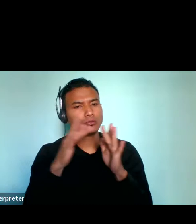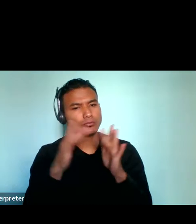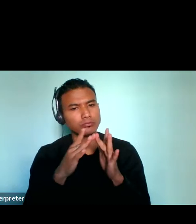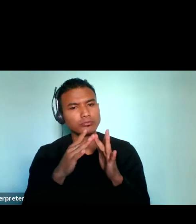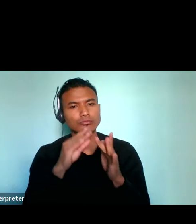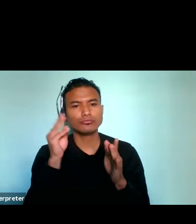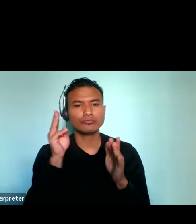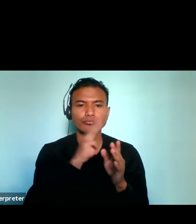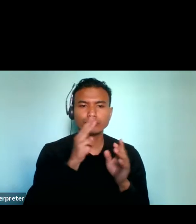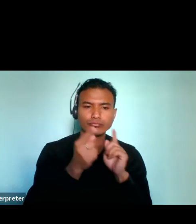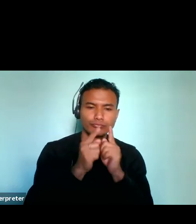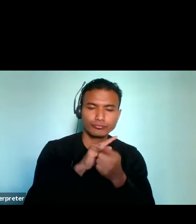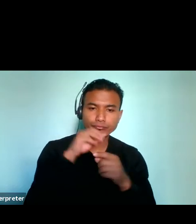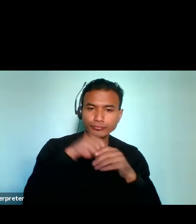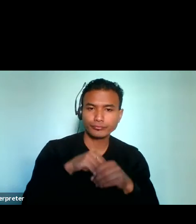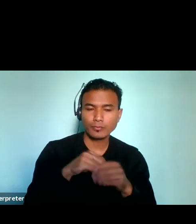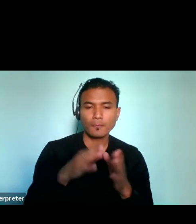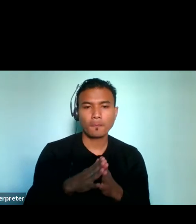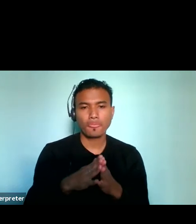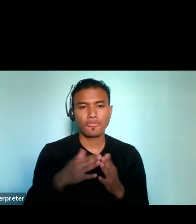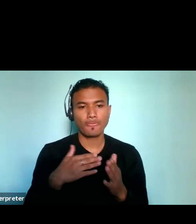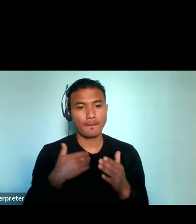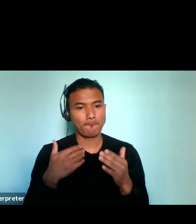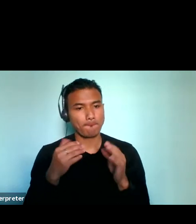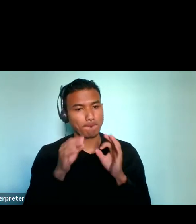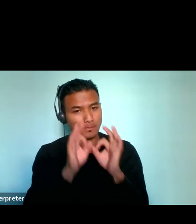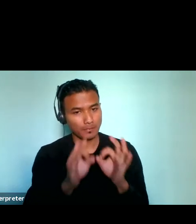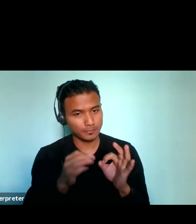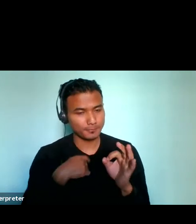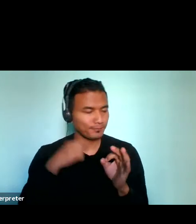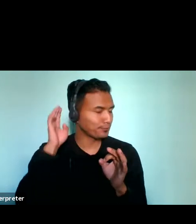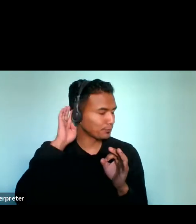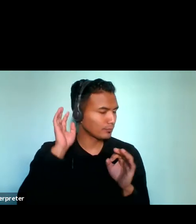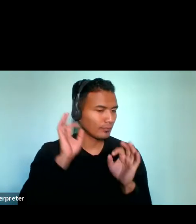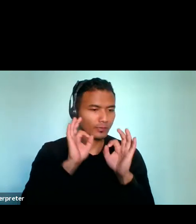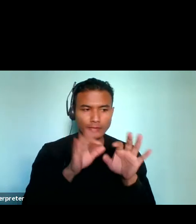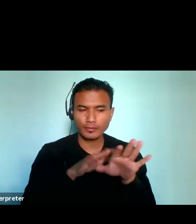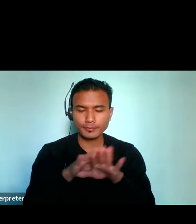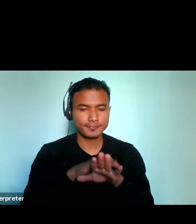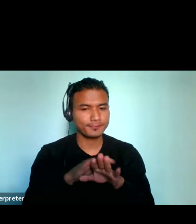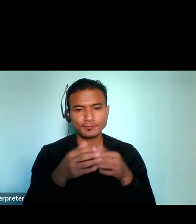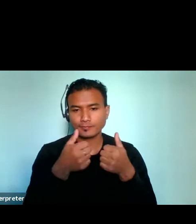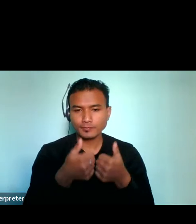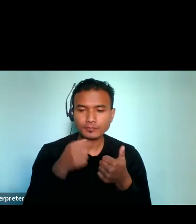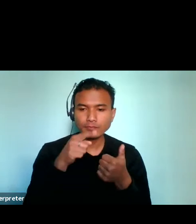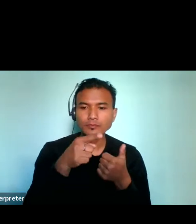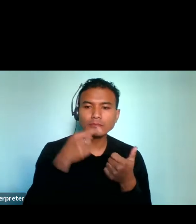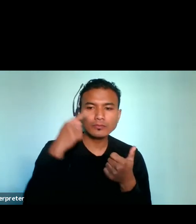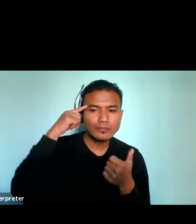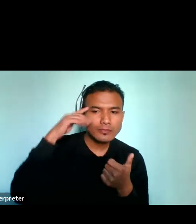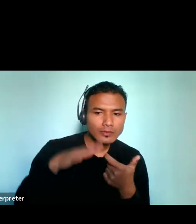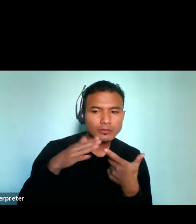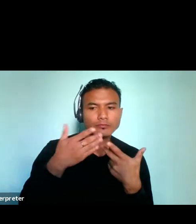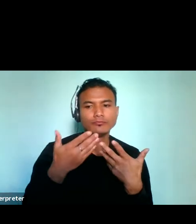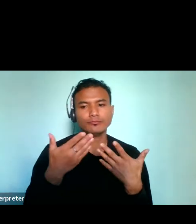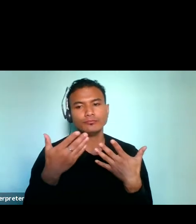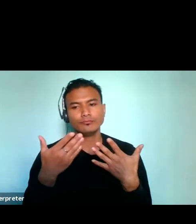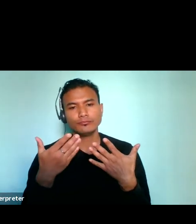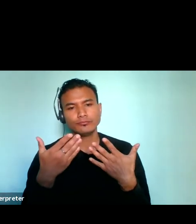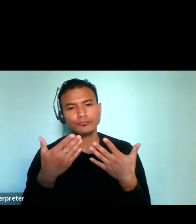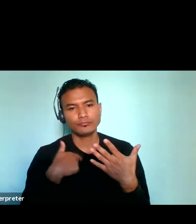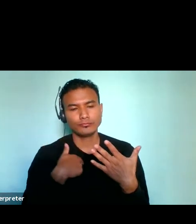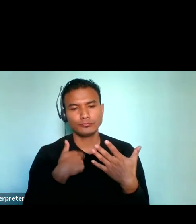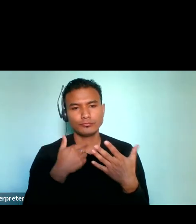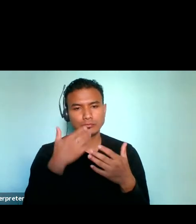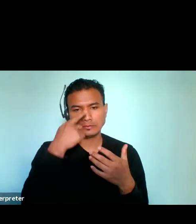climate. I was very touched by listening to the story of I'm sorry, I forgot her